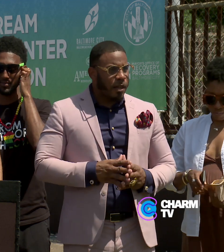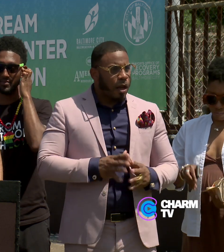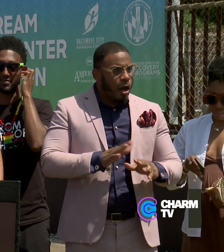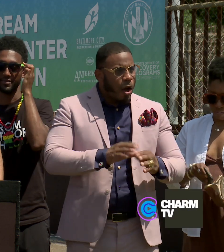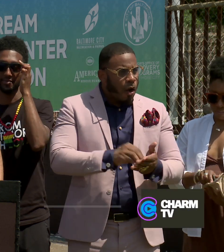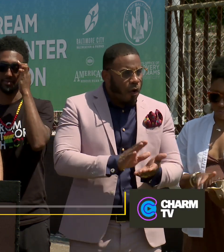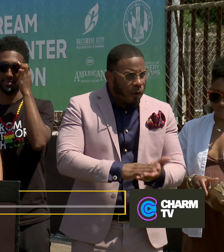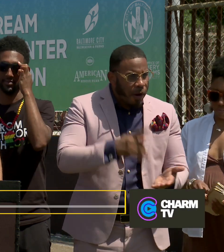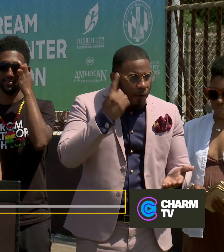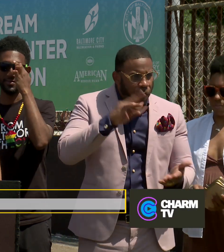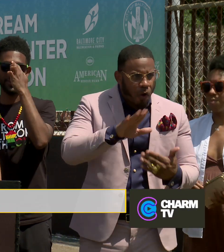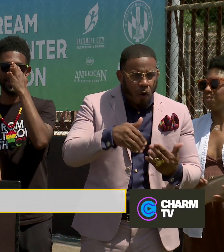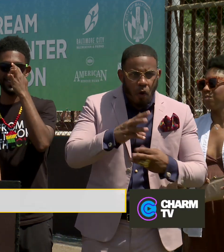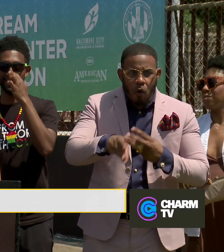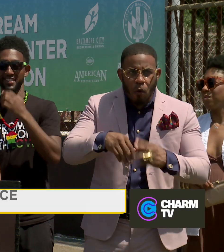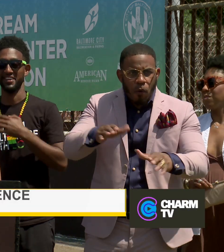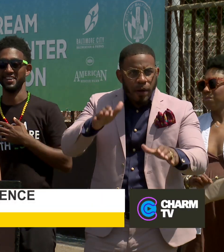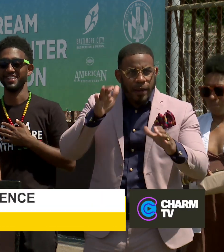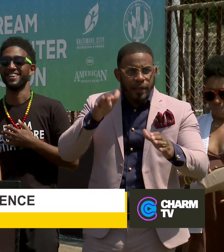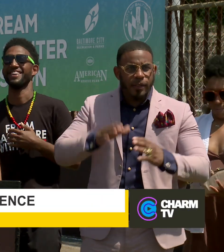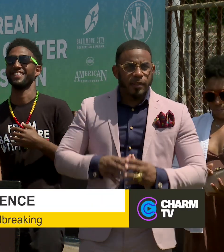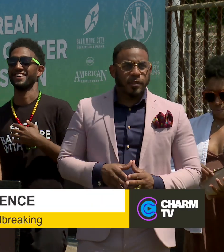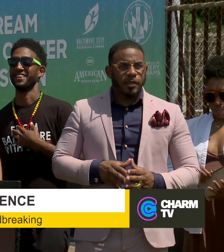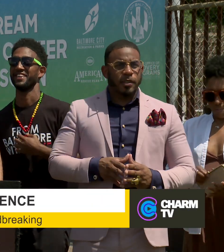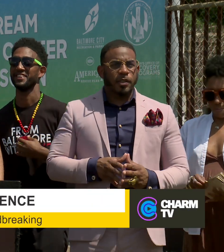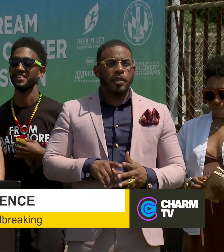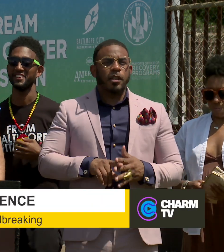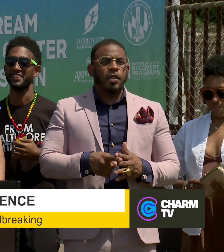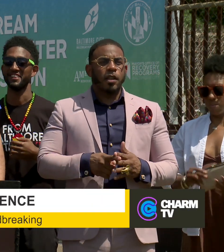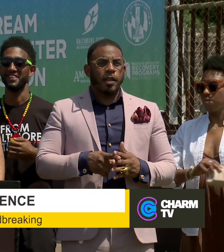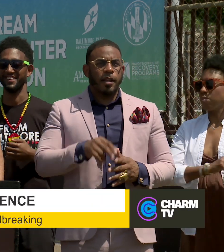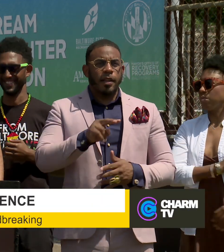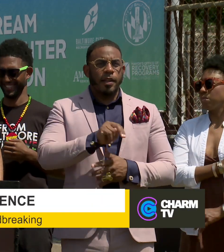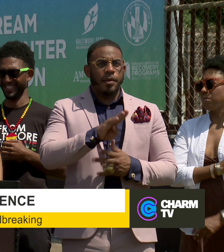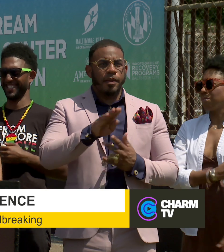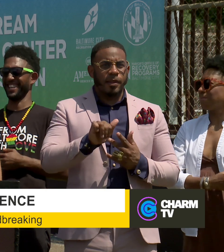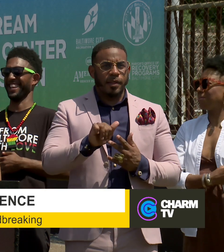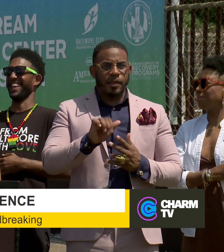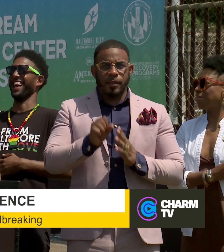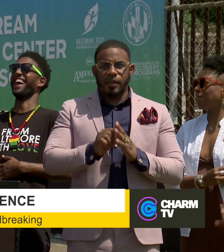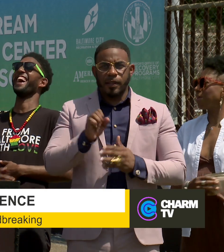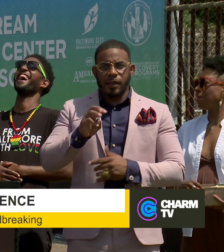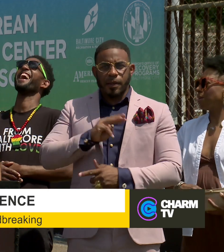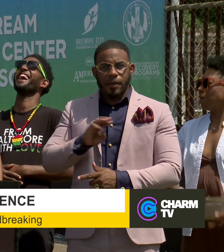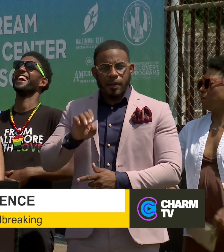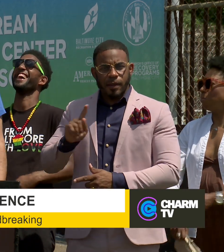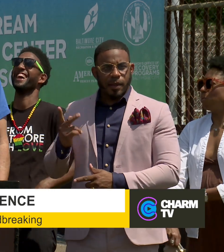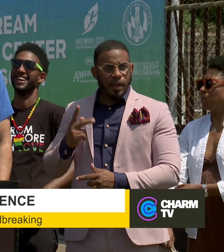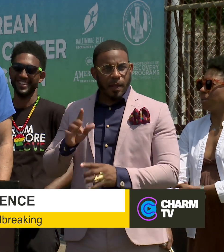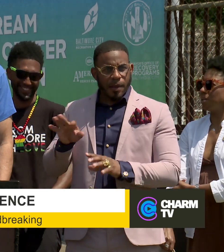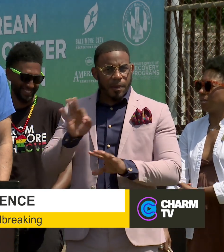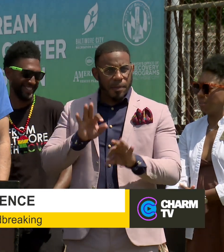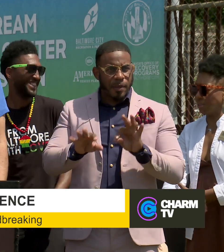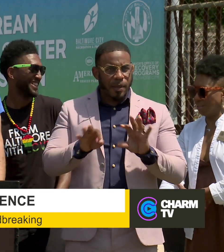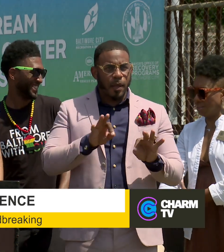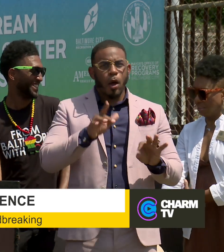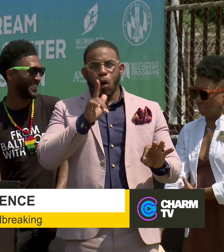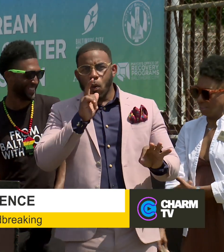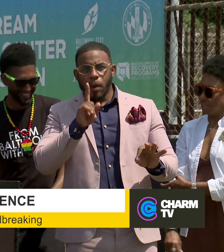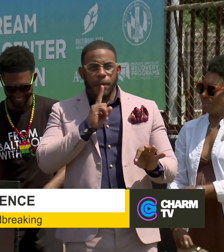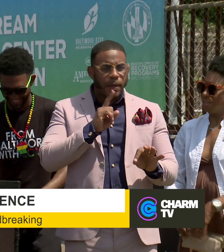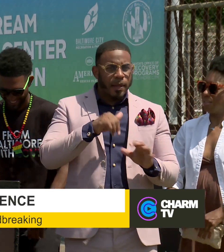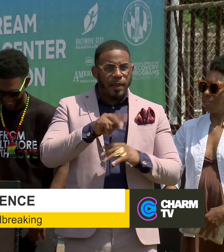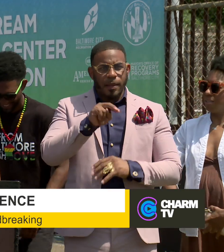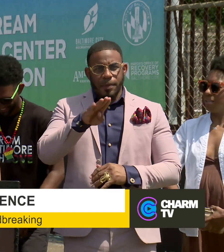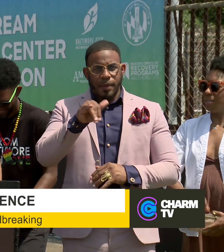on record for the whole world to hear. At the start of the NBA season, Mayor Scott and I were picking who would be